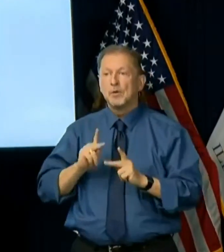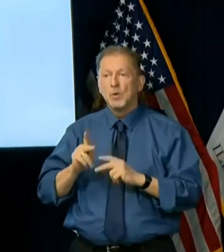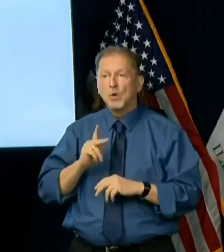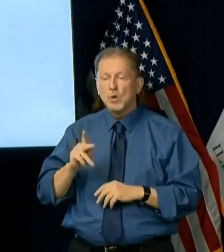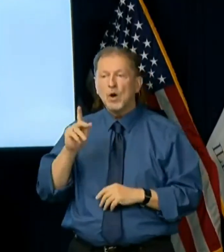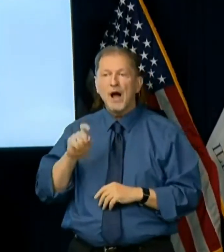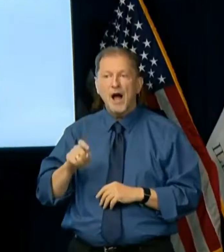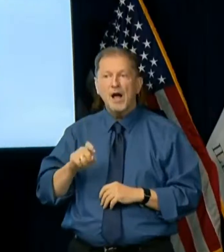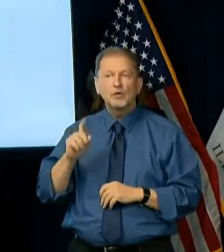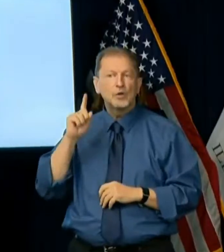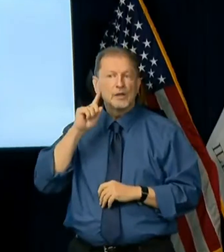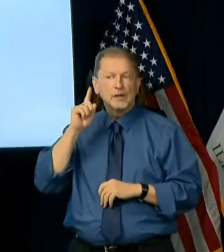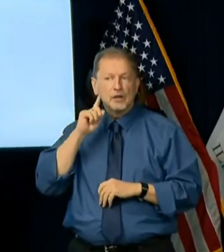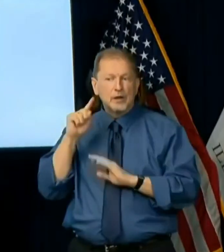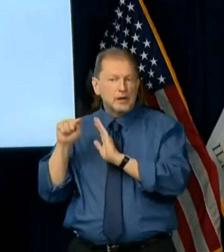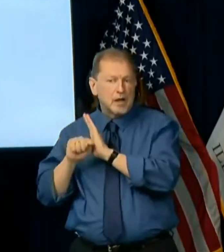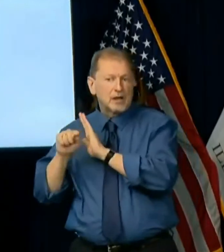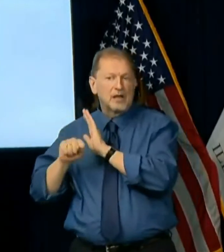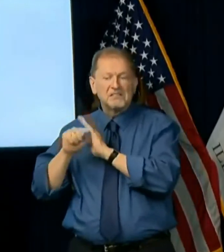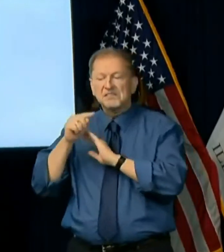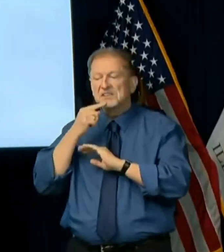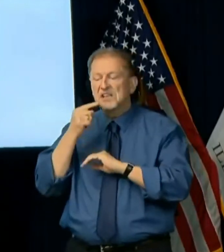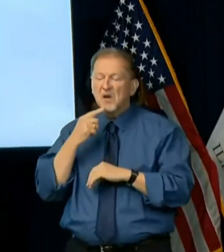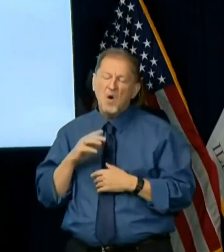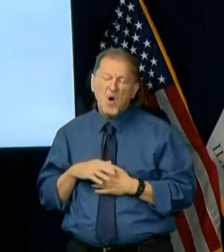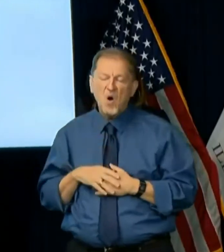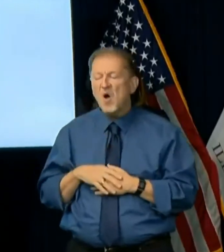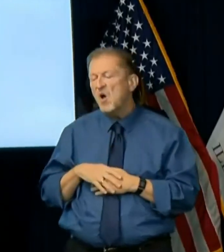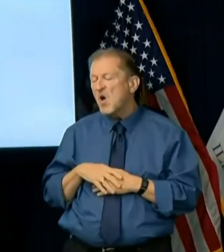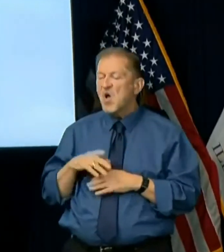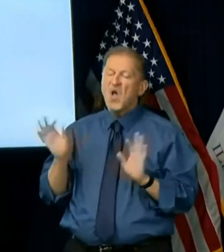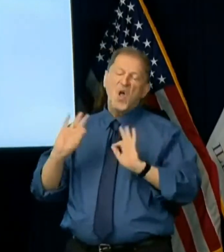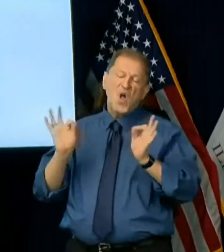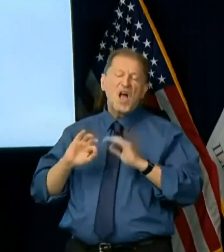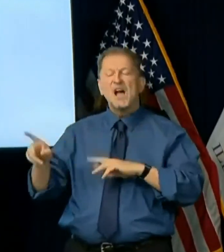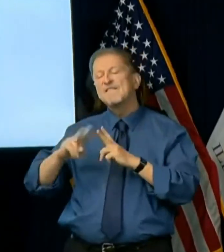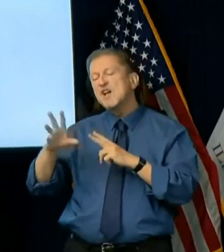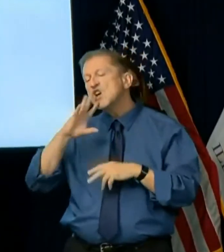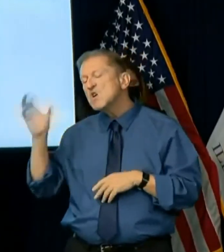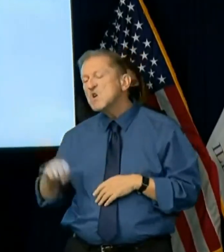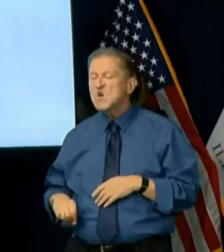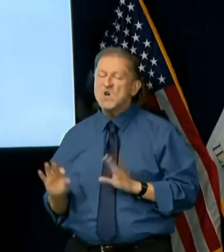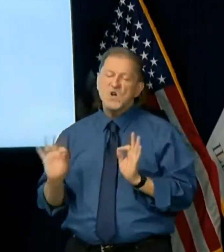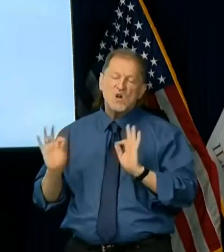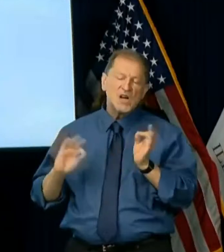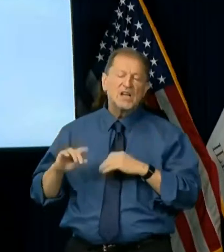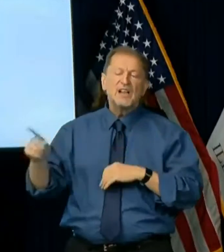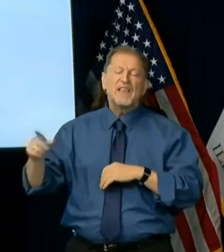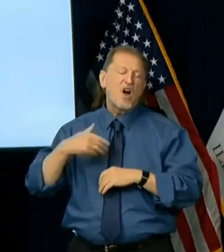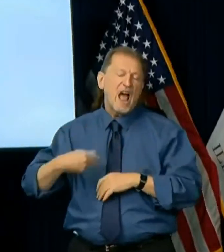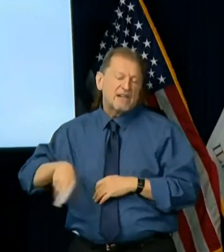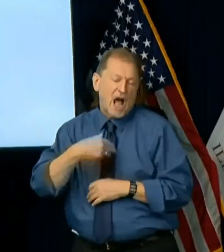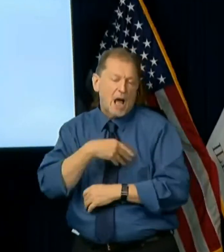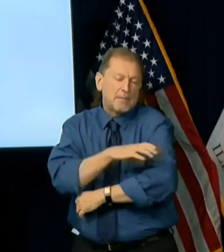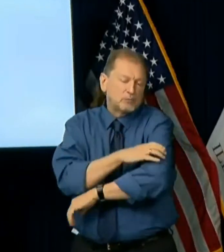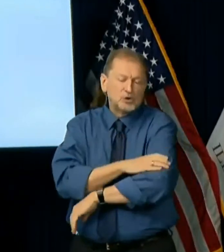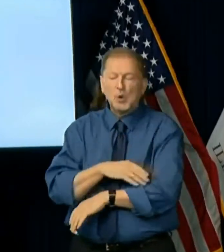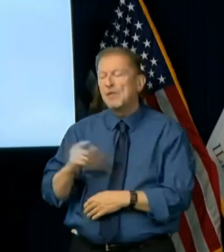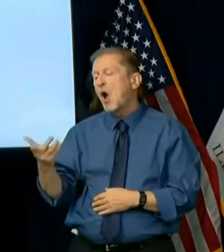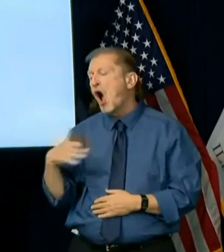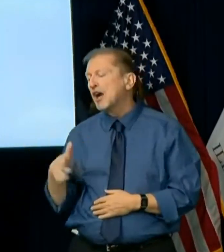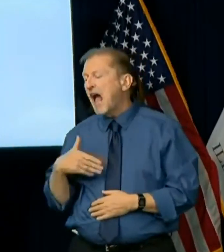painful messages like they were already very old or they had multiple medical conditions, as if that makes this